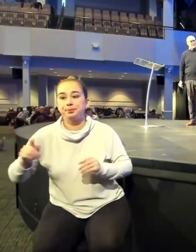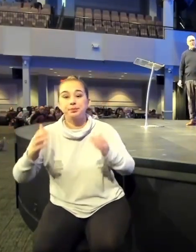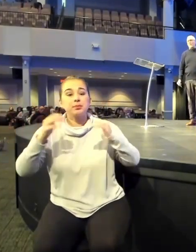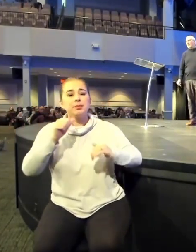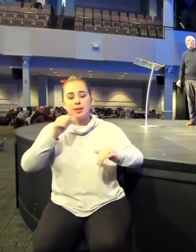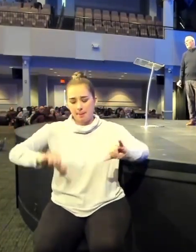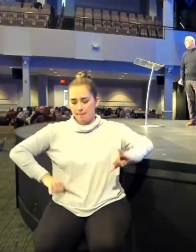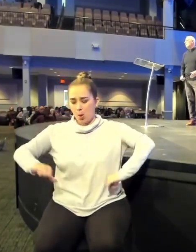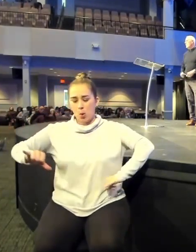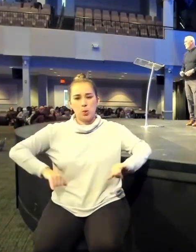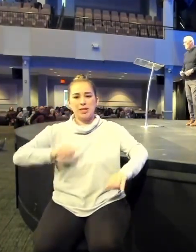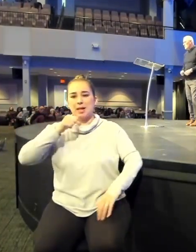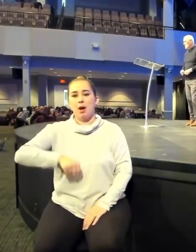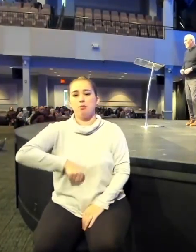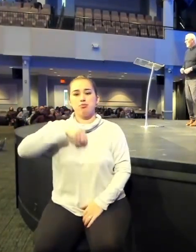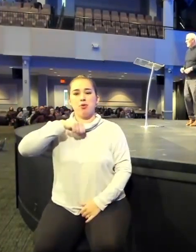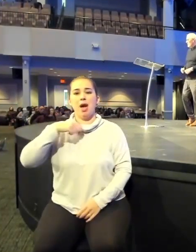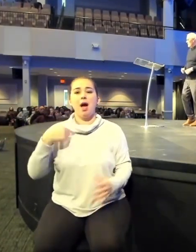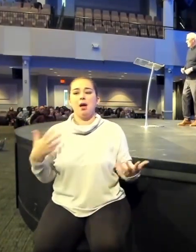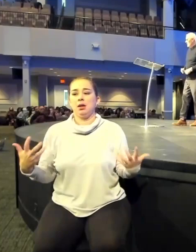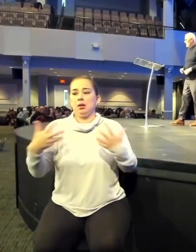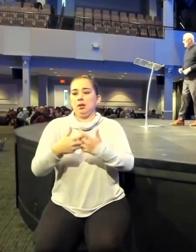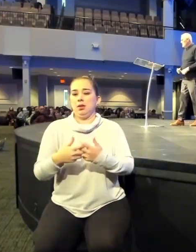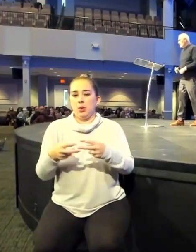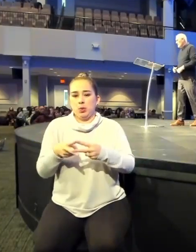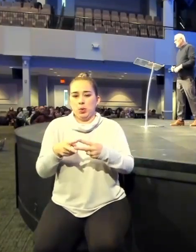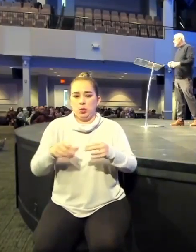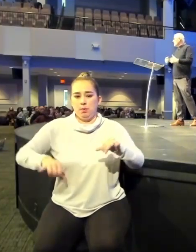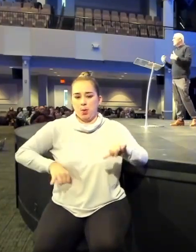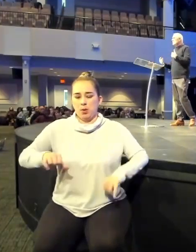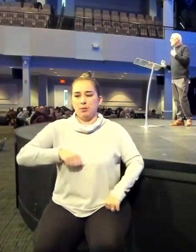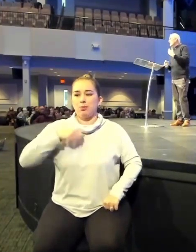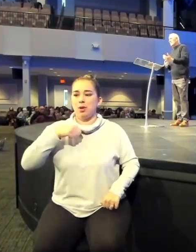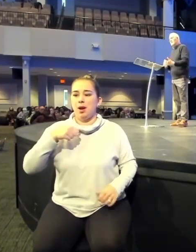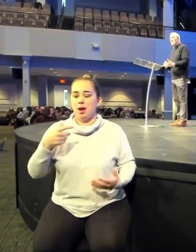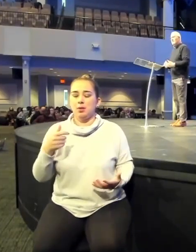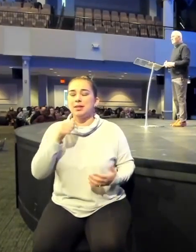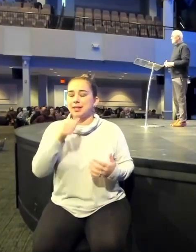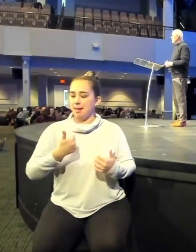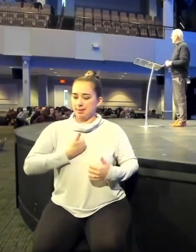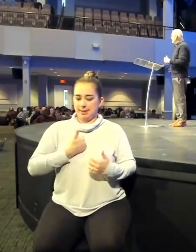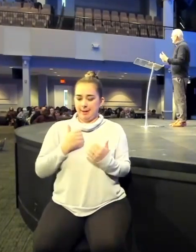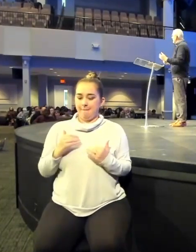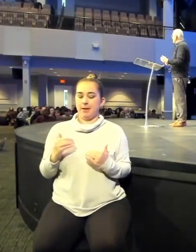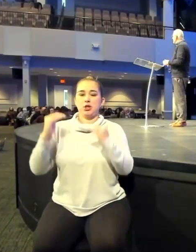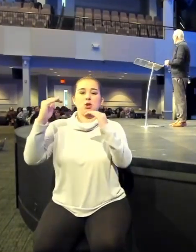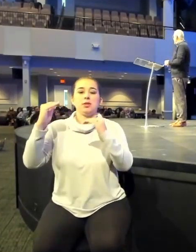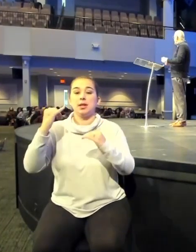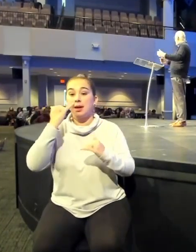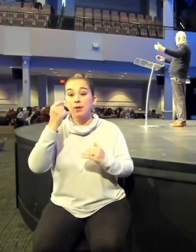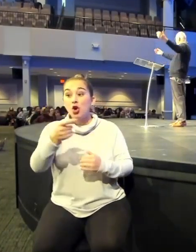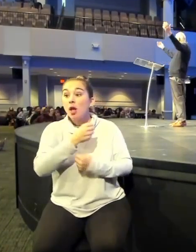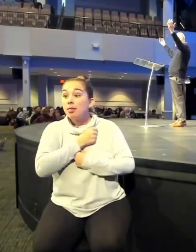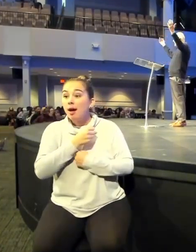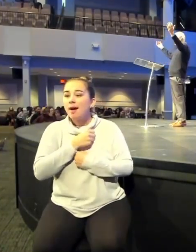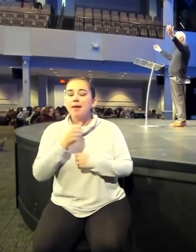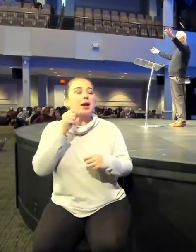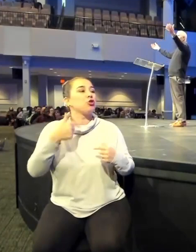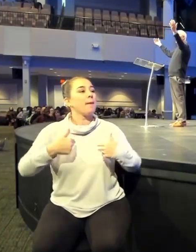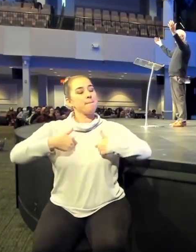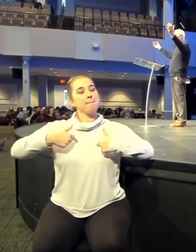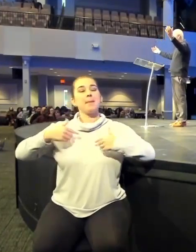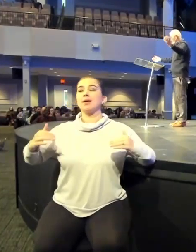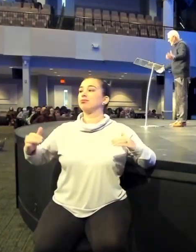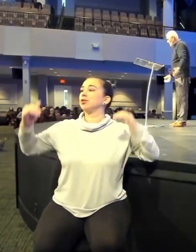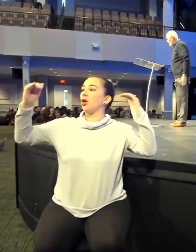boast, is not proud. I'll link both of those together. That is, it's not self-exalting. A loving person is always trying to exalt me, look